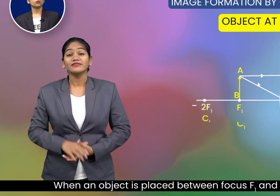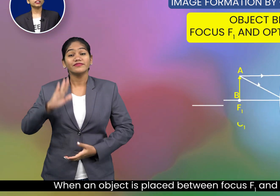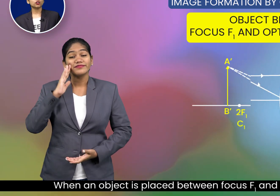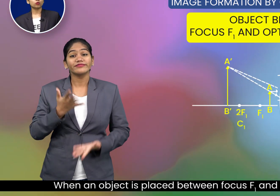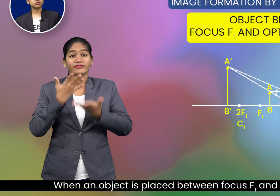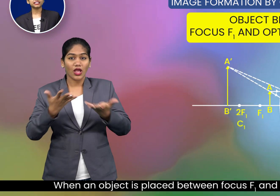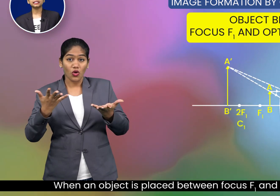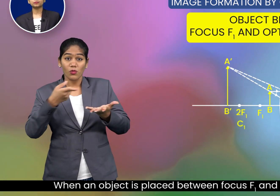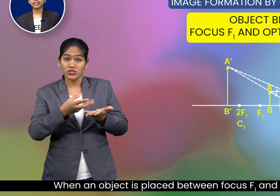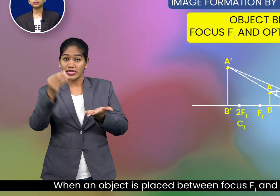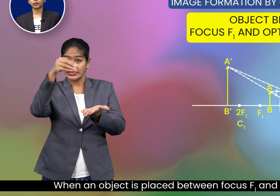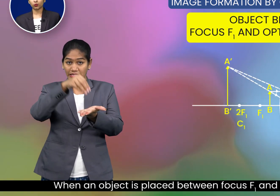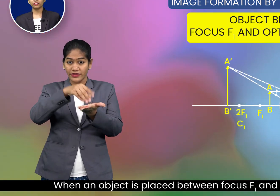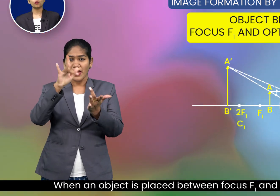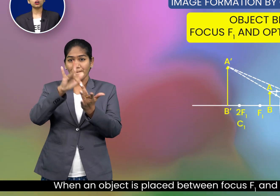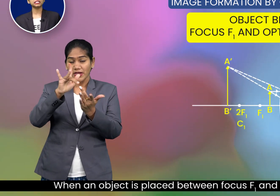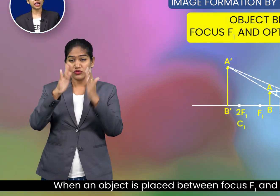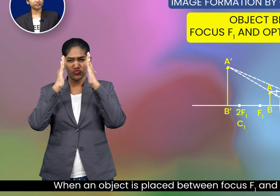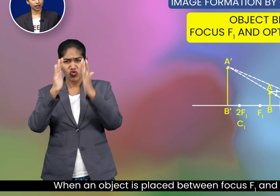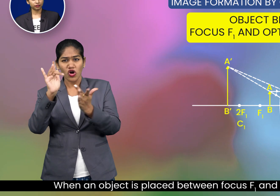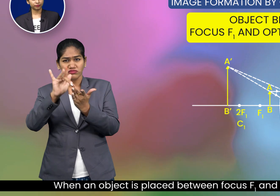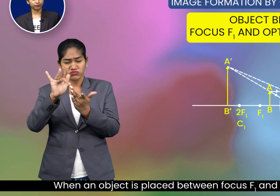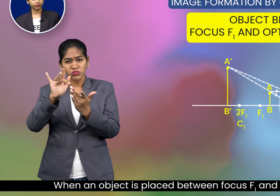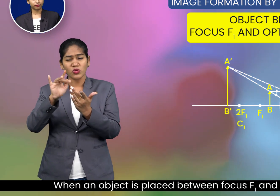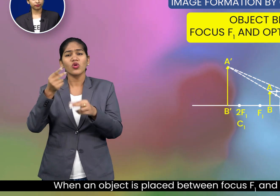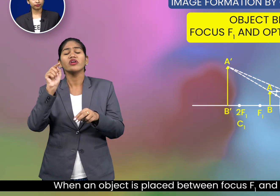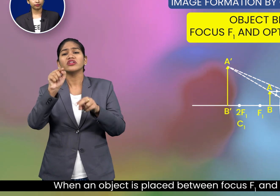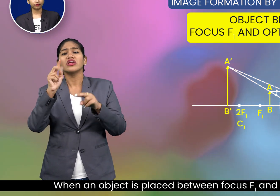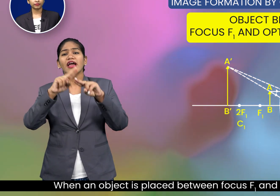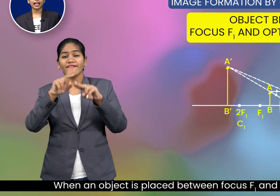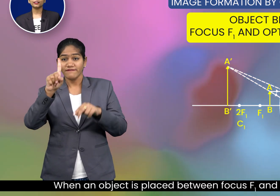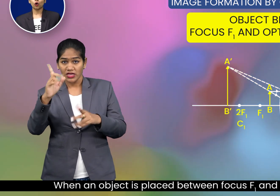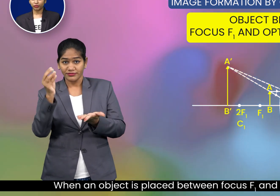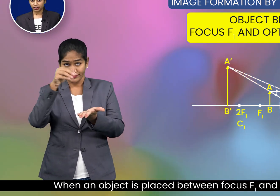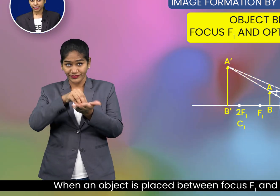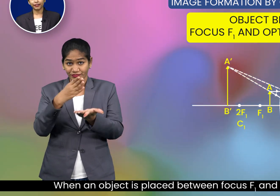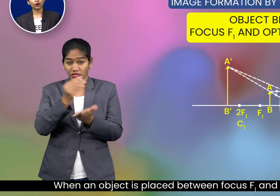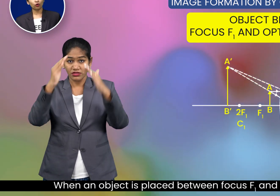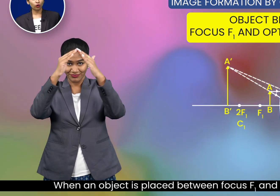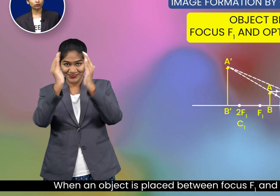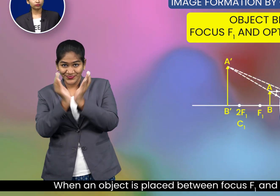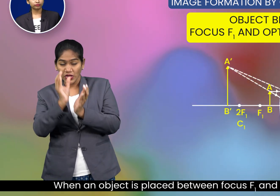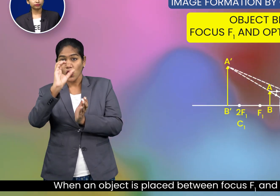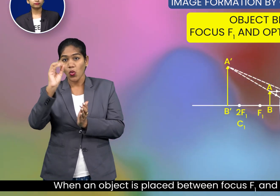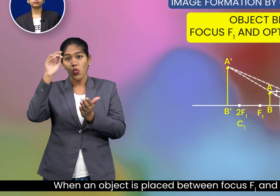When an object is placed between focus f1 and optical center O,